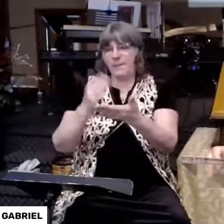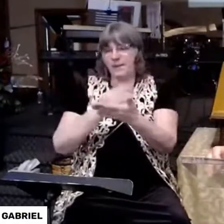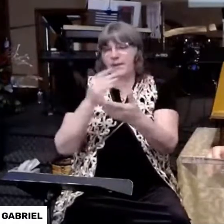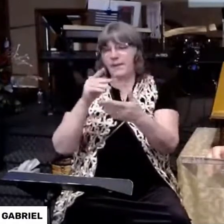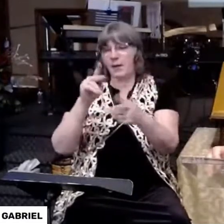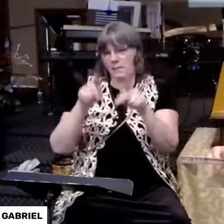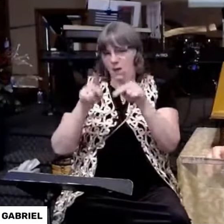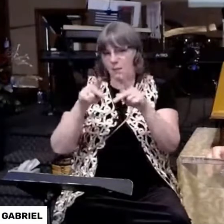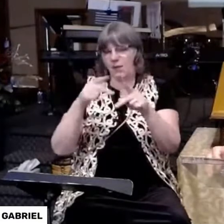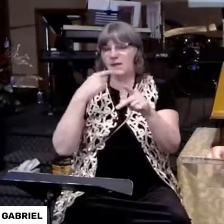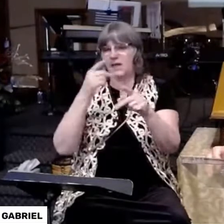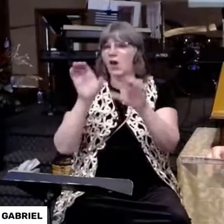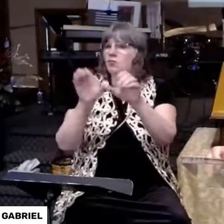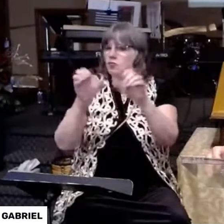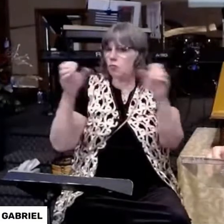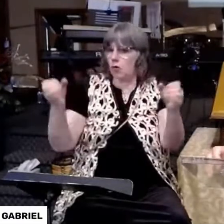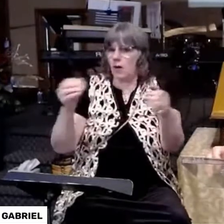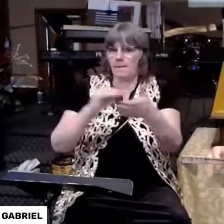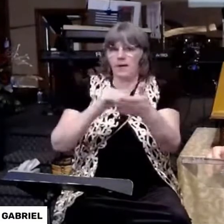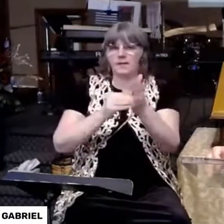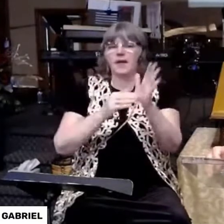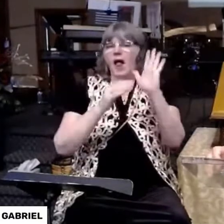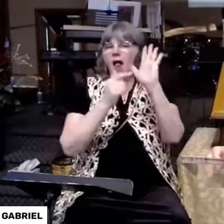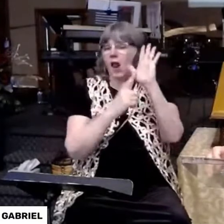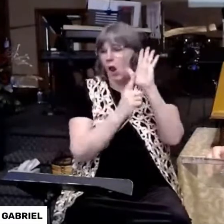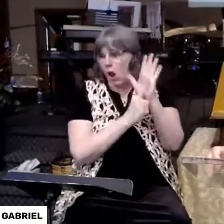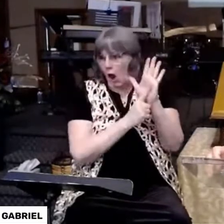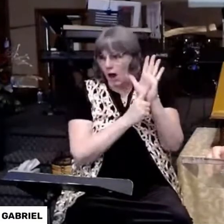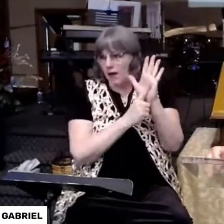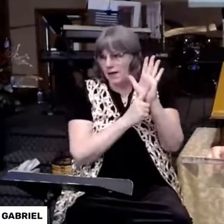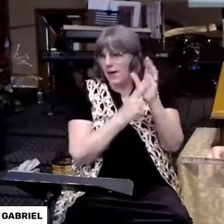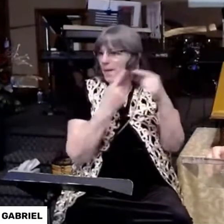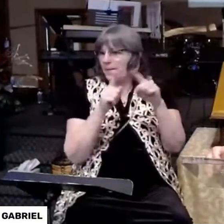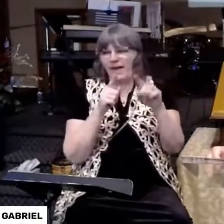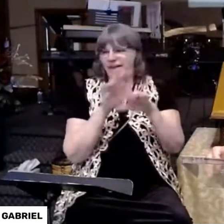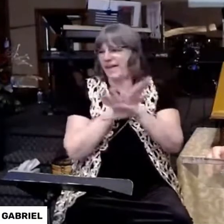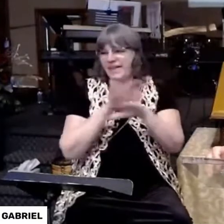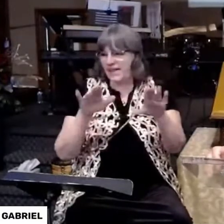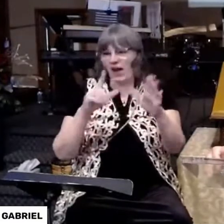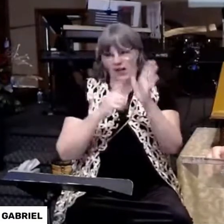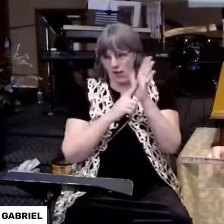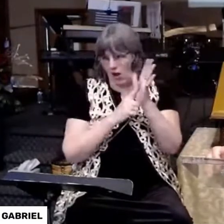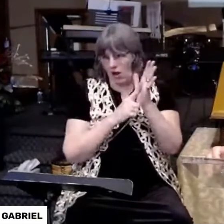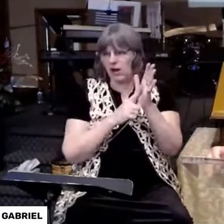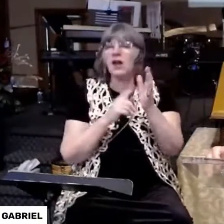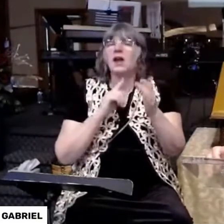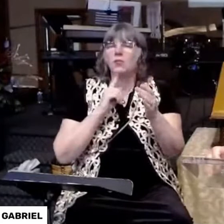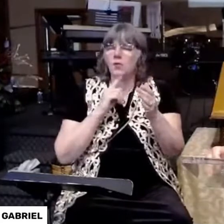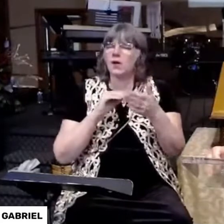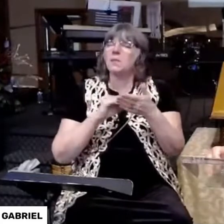wrong interpretation. The word law in Hebrew would be the word din.